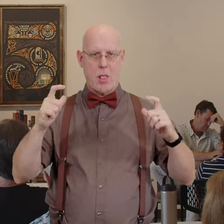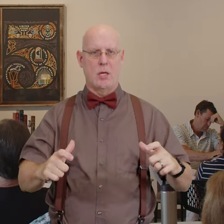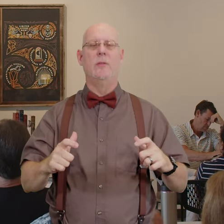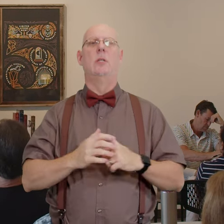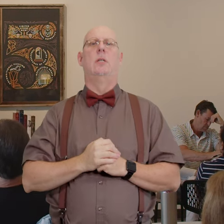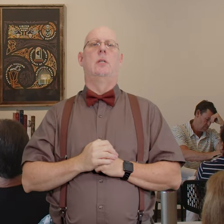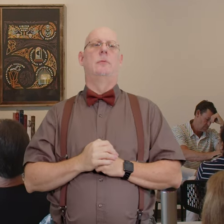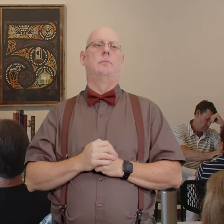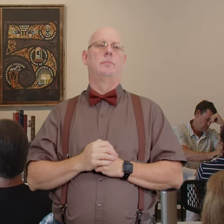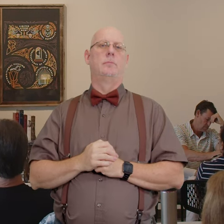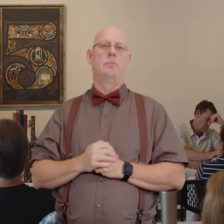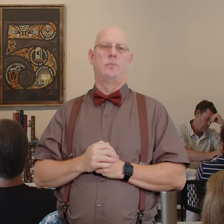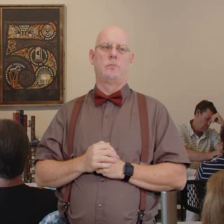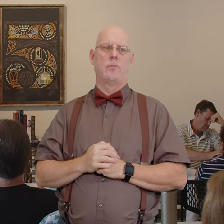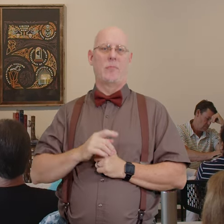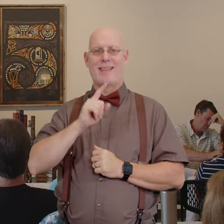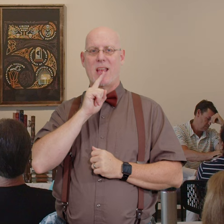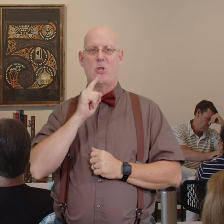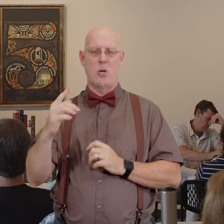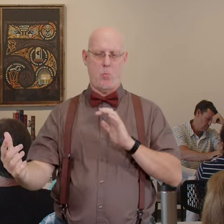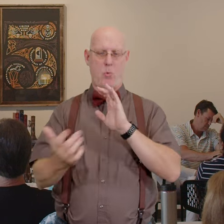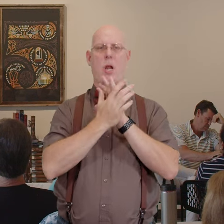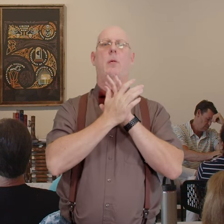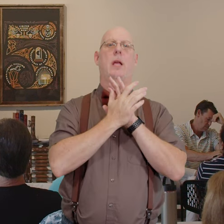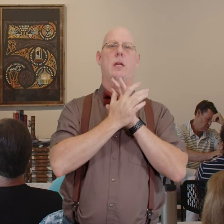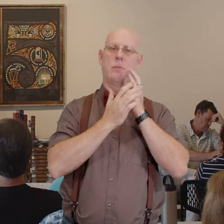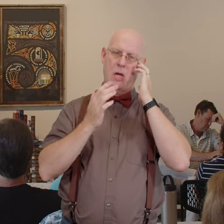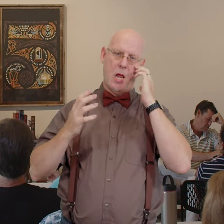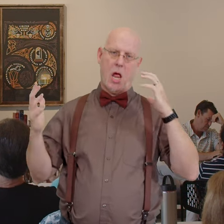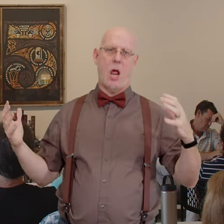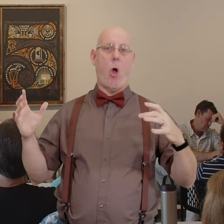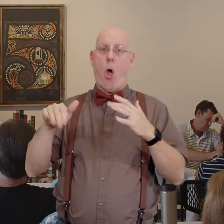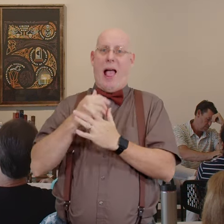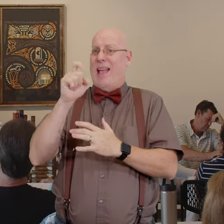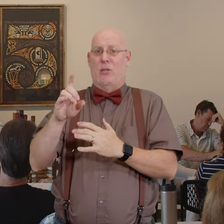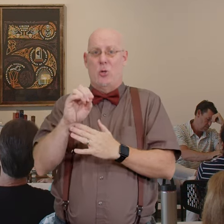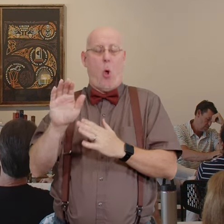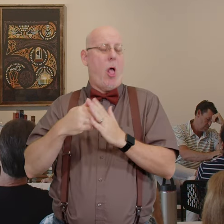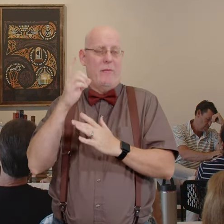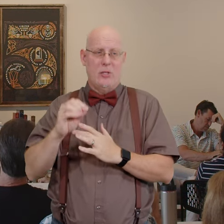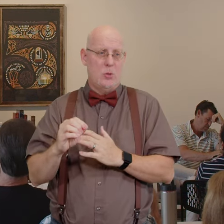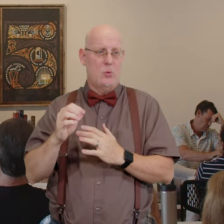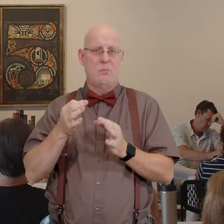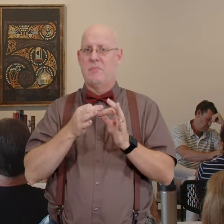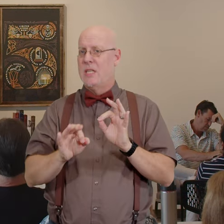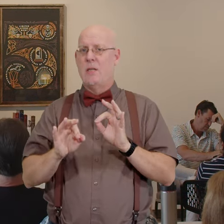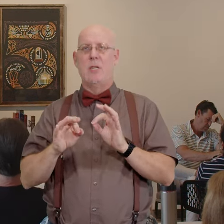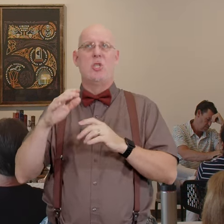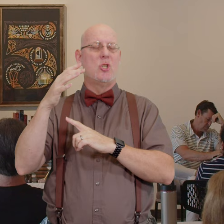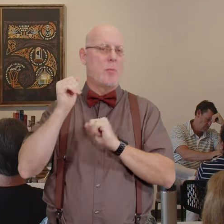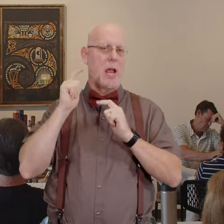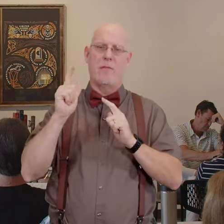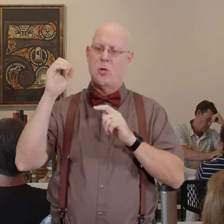as a life preserver. And it's actually pushed up against him, up against his flailing arms, and all he has to do, so the life